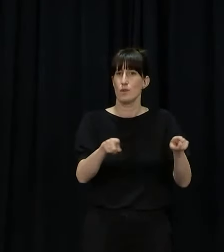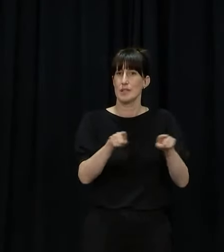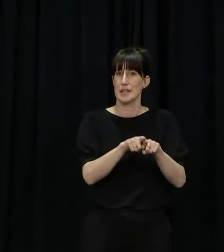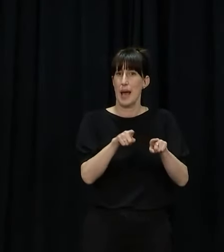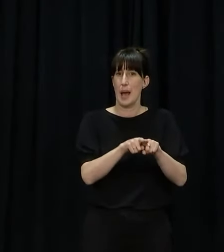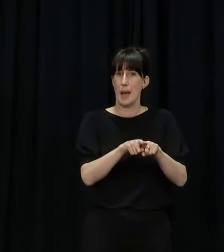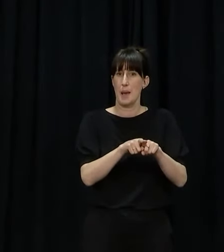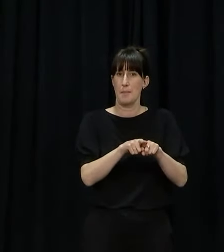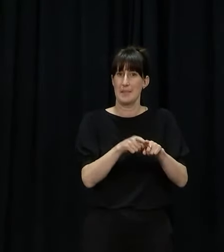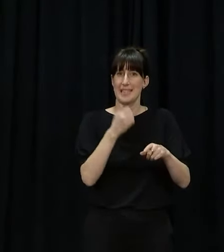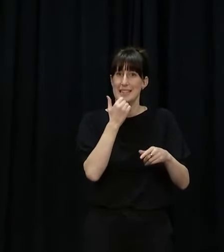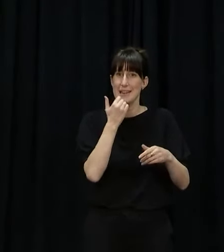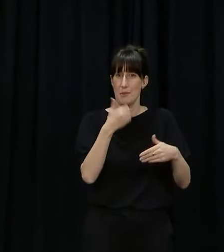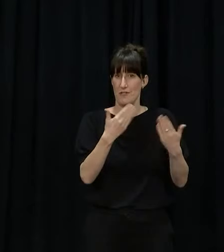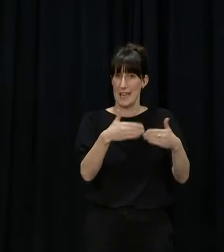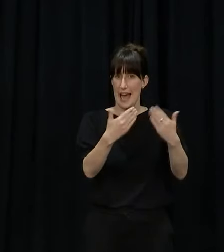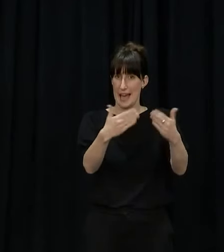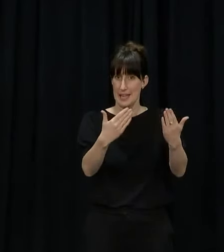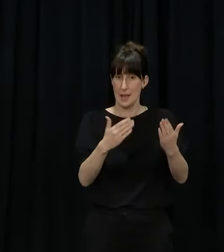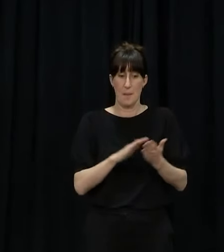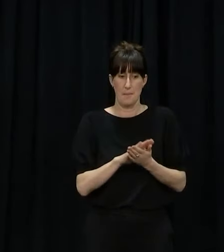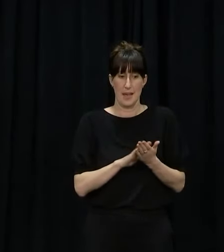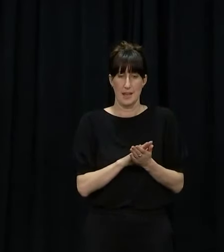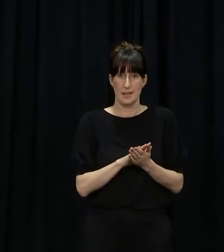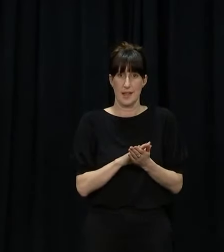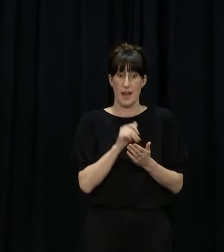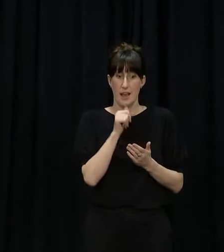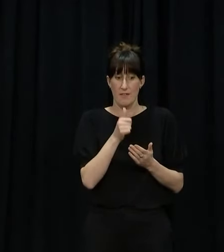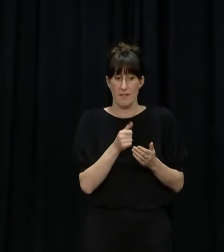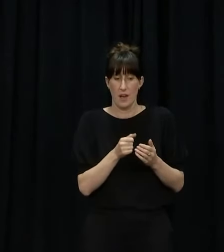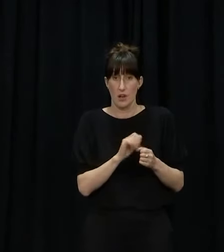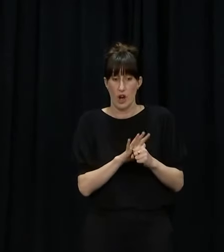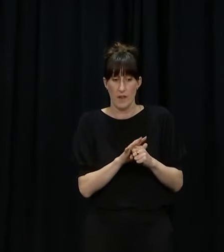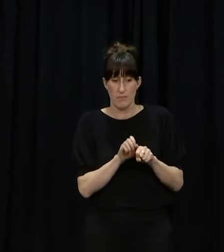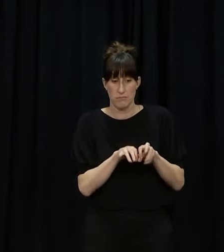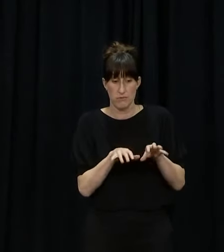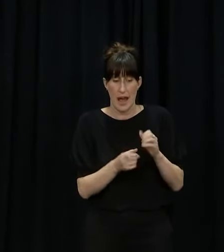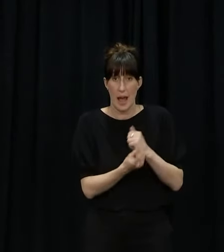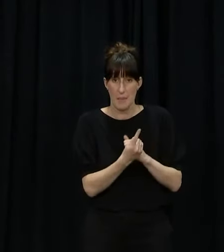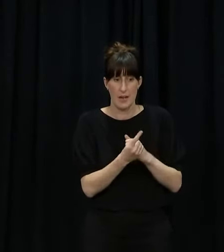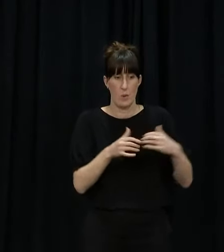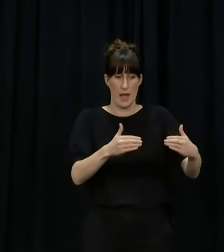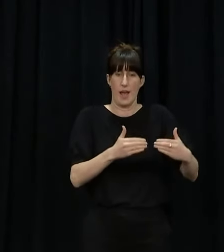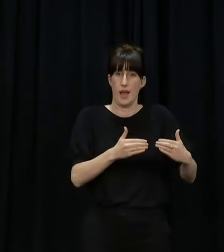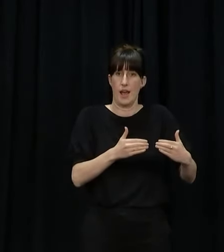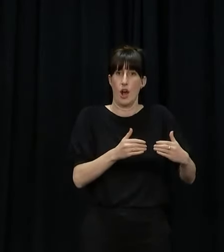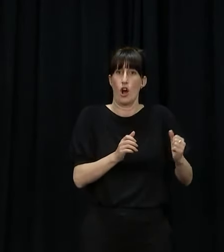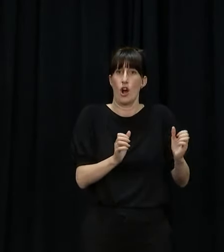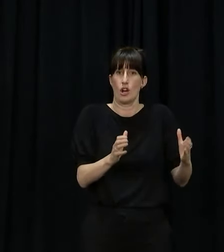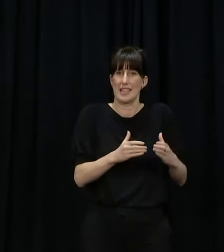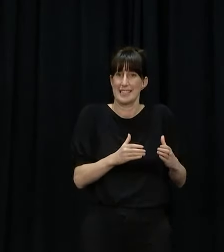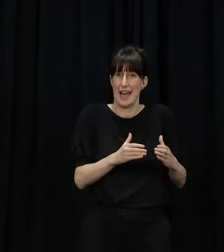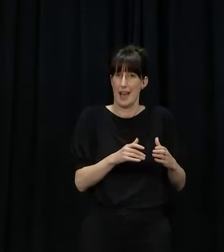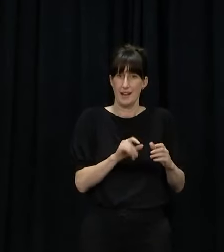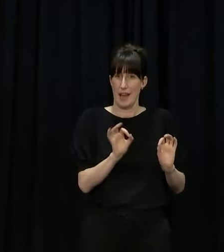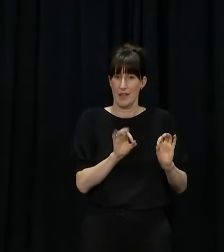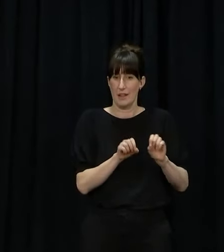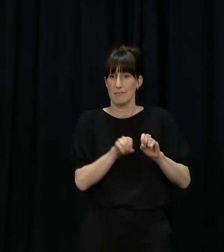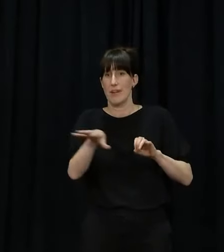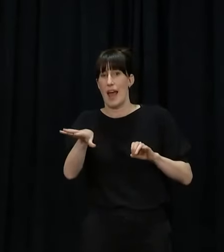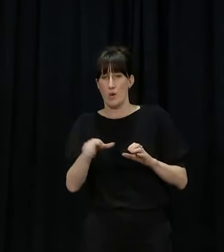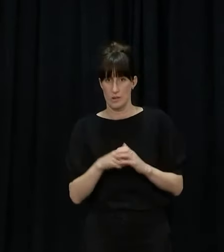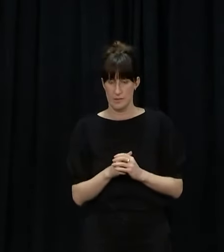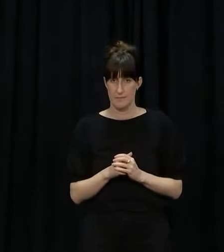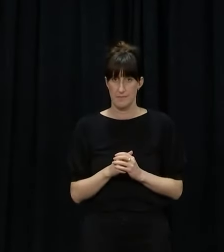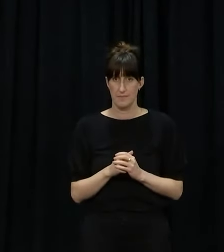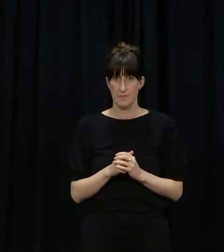catch situations exactly like this one. So while today you will see we continue to find cases downstream,